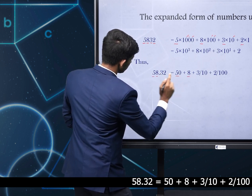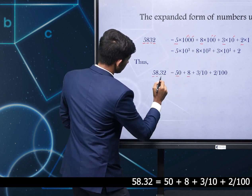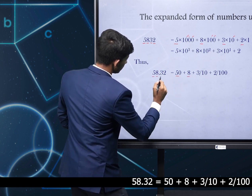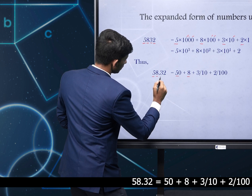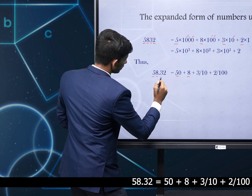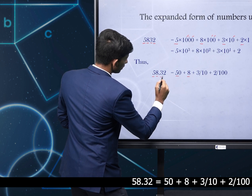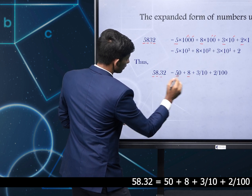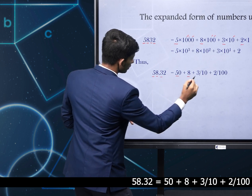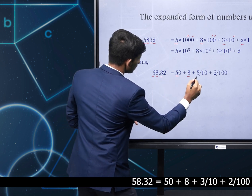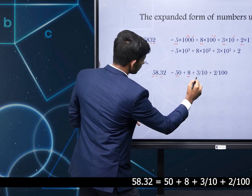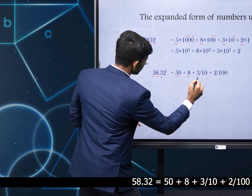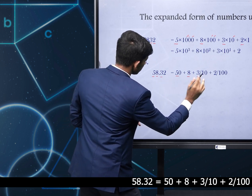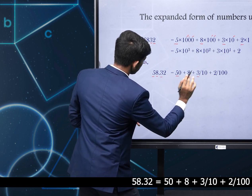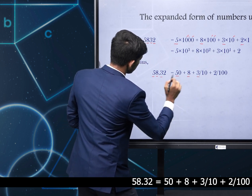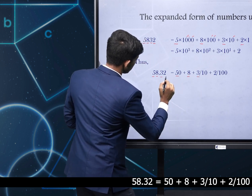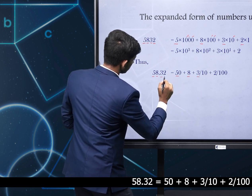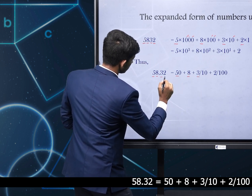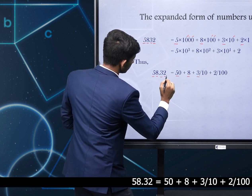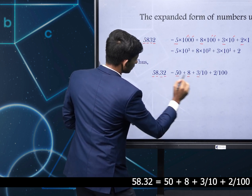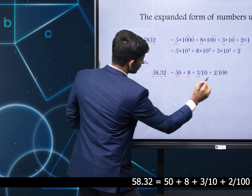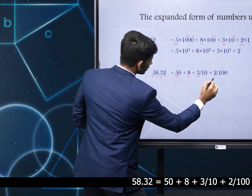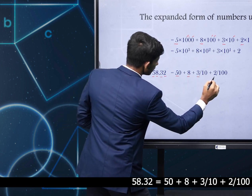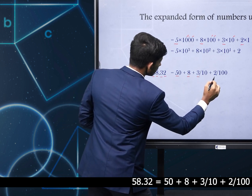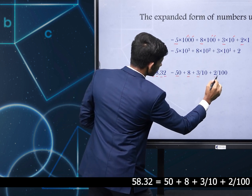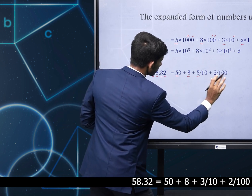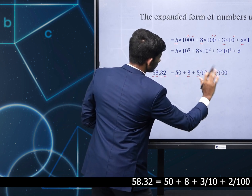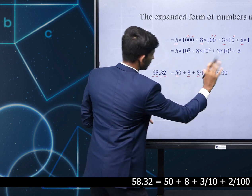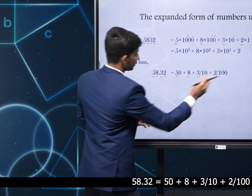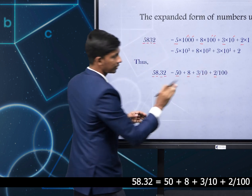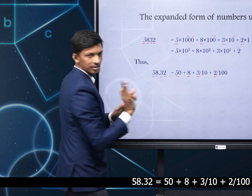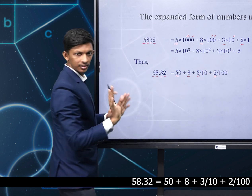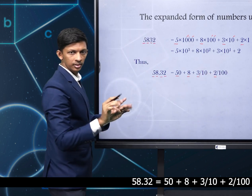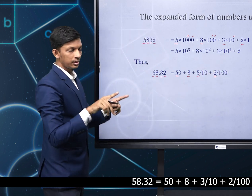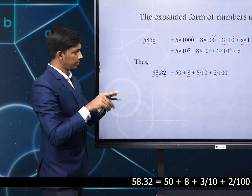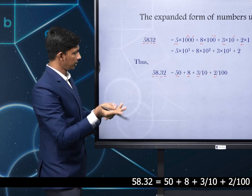50 plus 8 plus 3 by 10 plus 2 by 100.